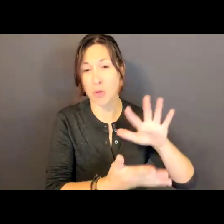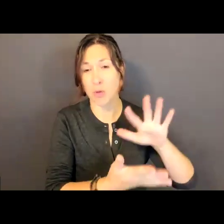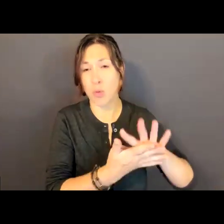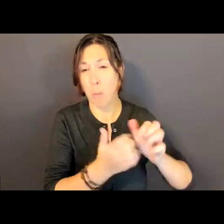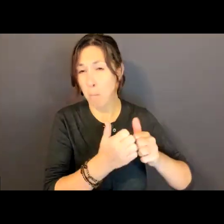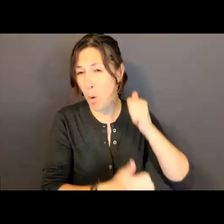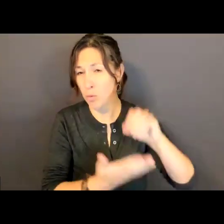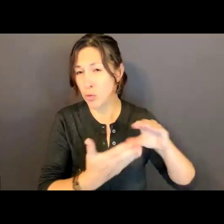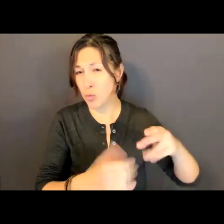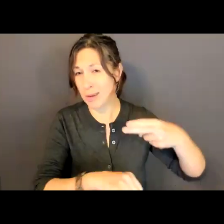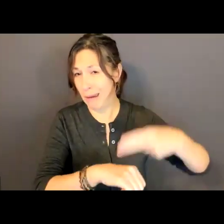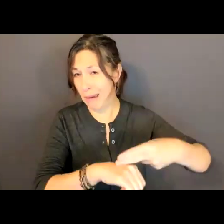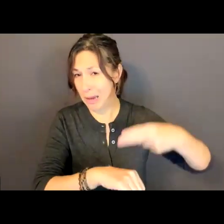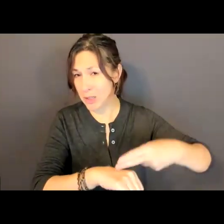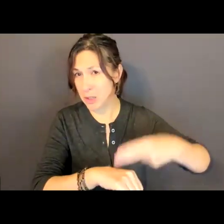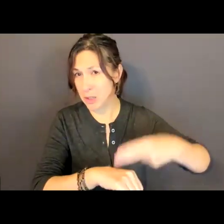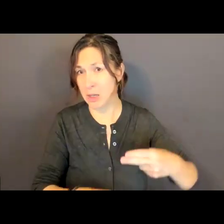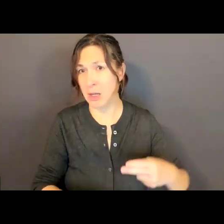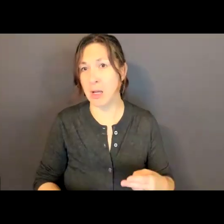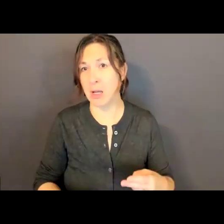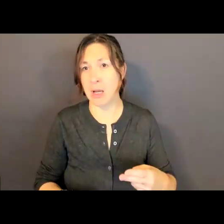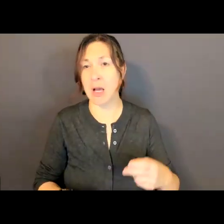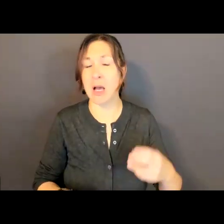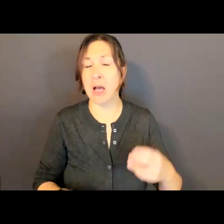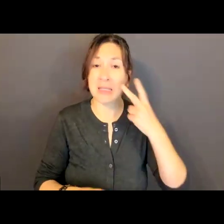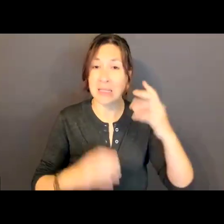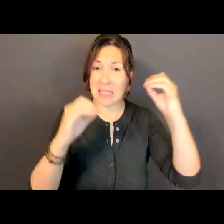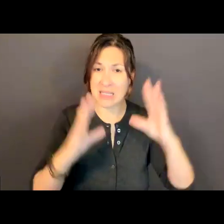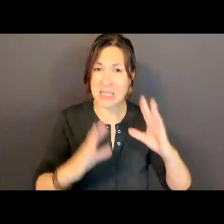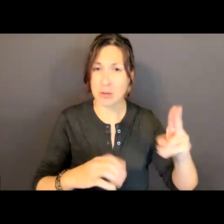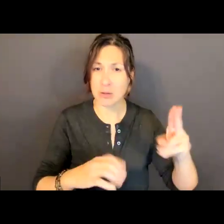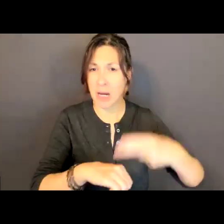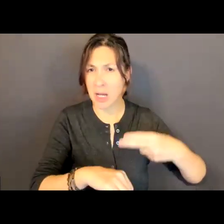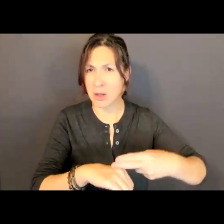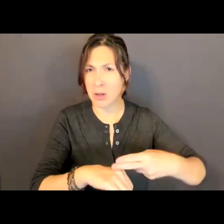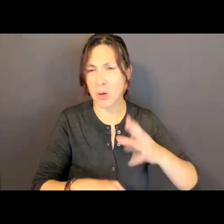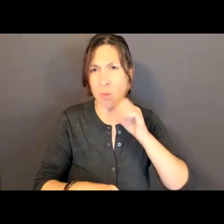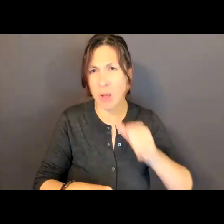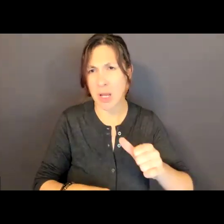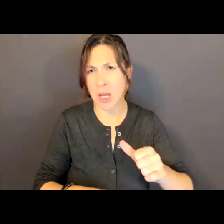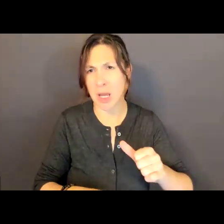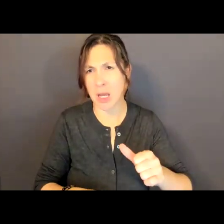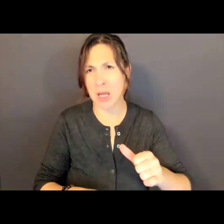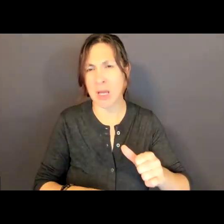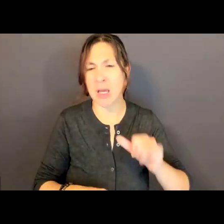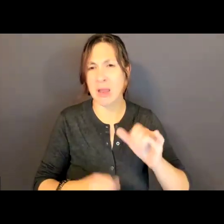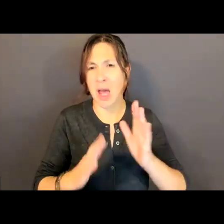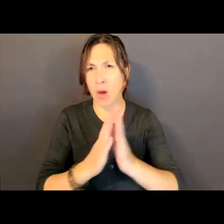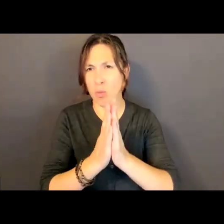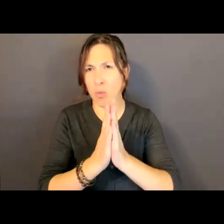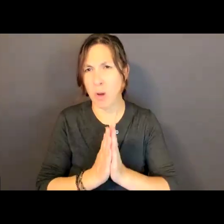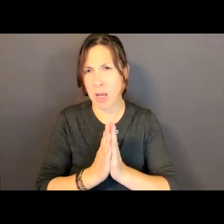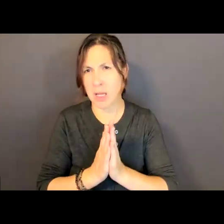Creole. I have the teacher in Haitian Creole. Why not putting that request,